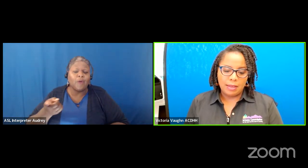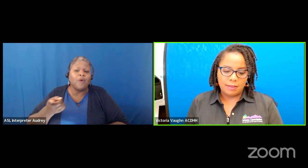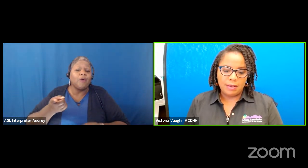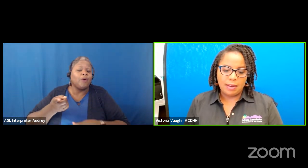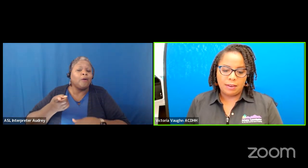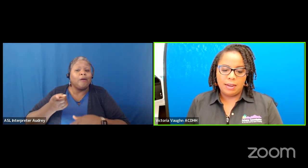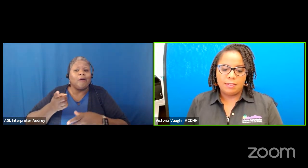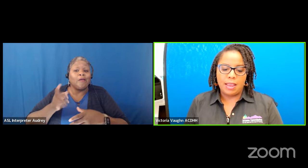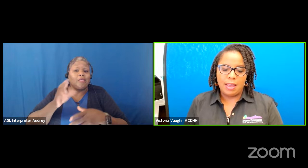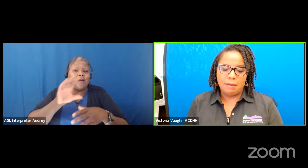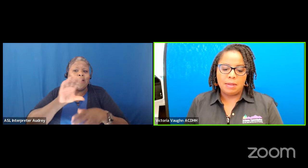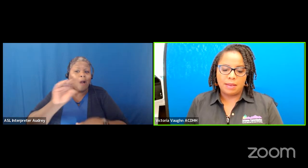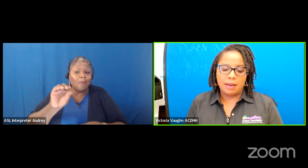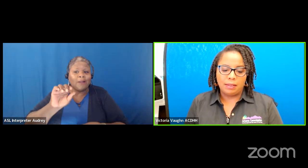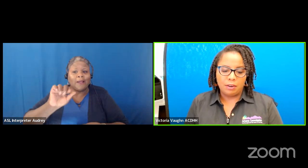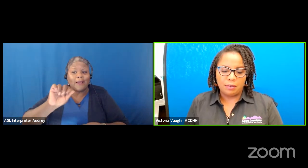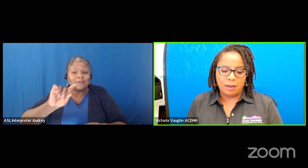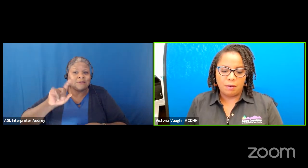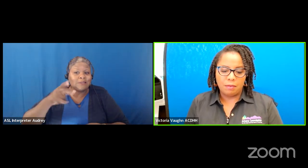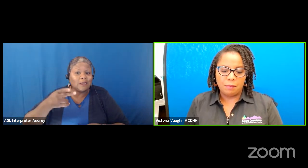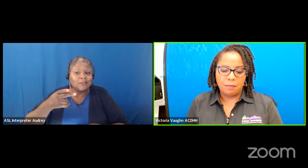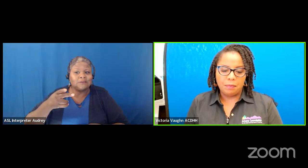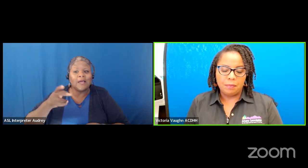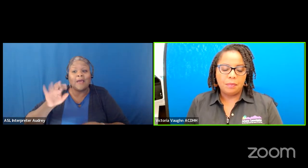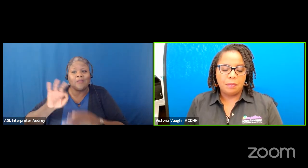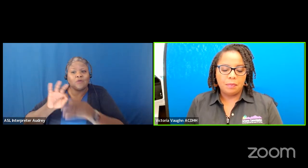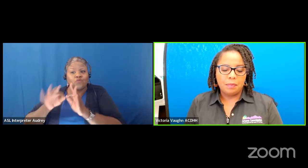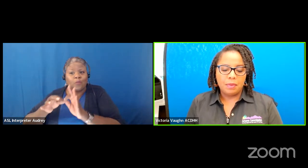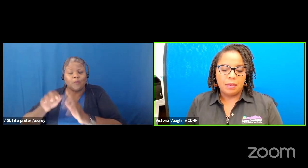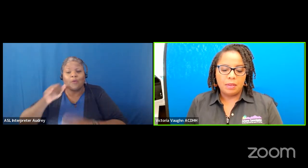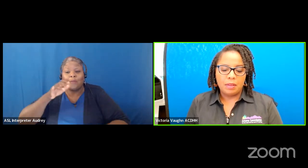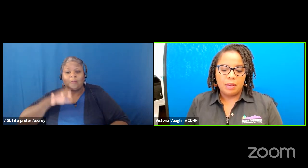entity, ACDHH, and Ms. Connolly herself.